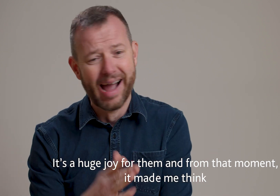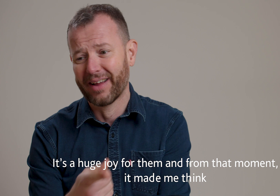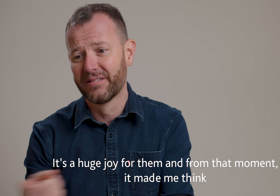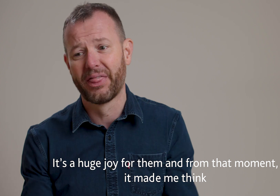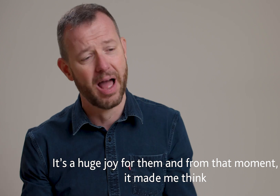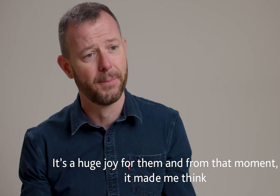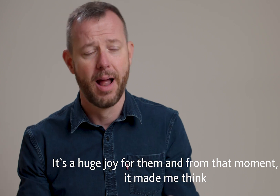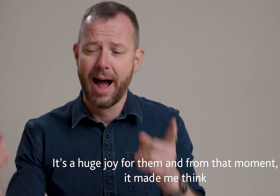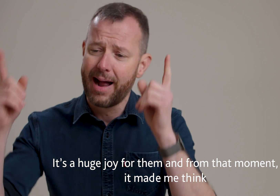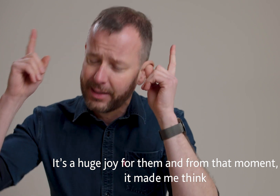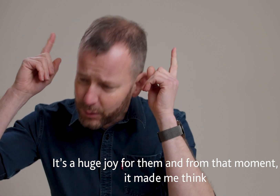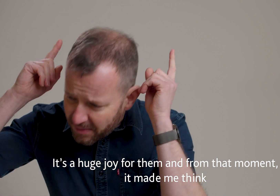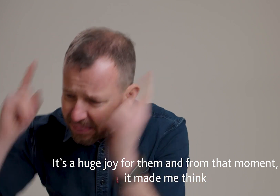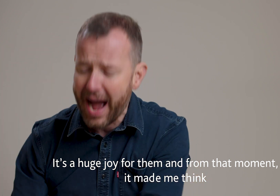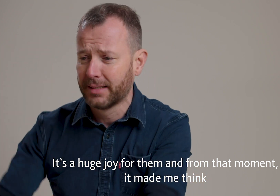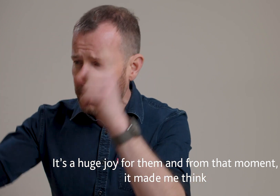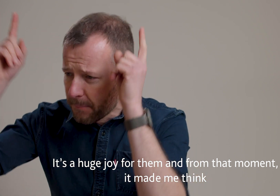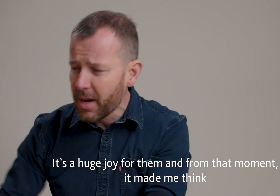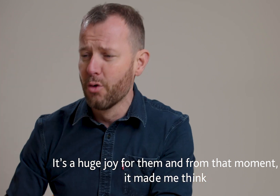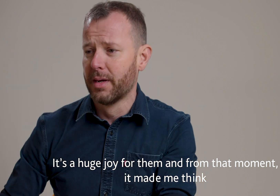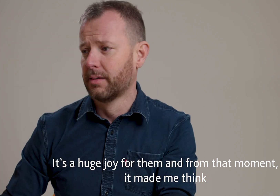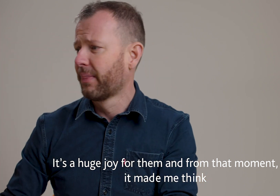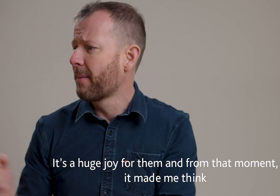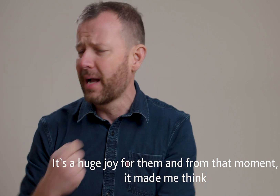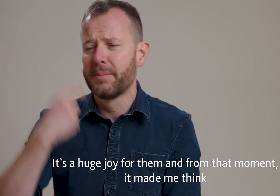Died for them, and for that moment, that may be the